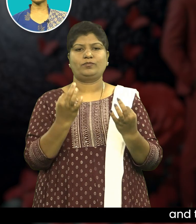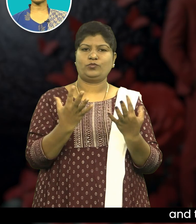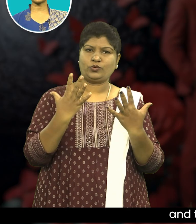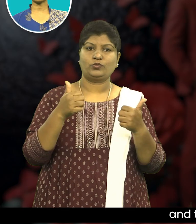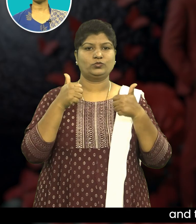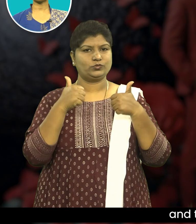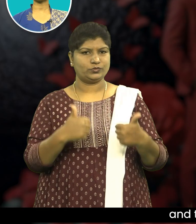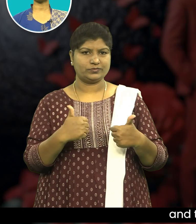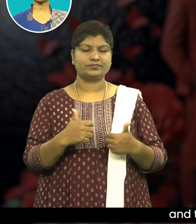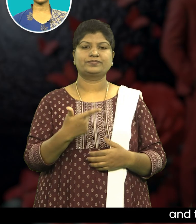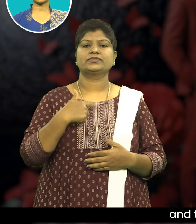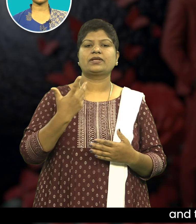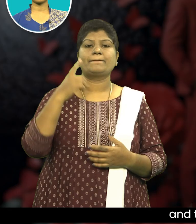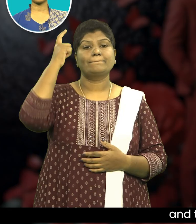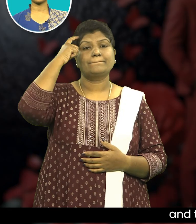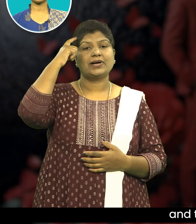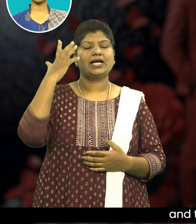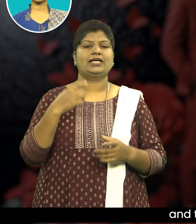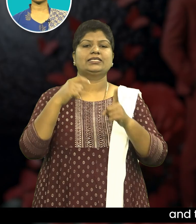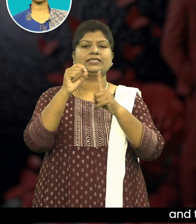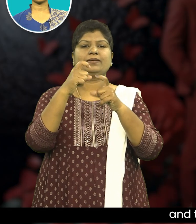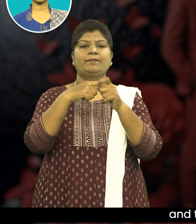and thereby mental peace.